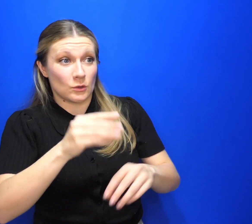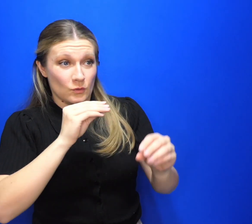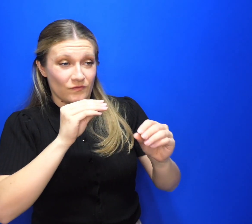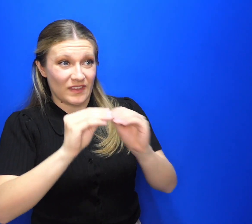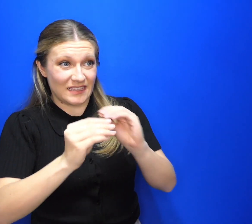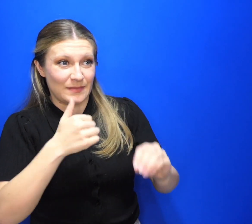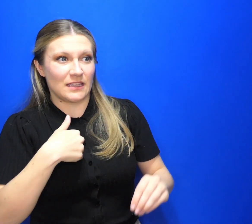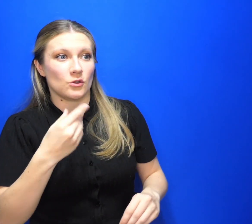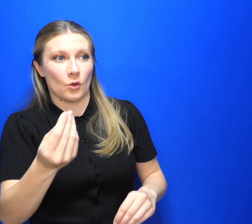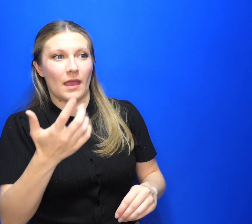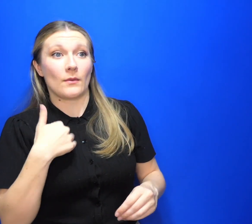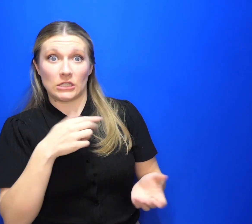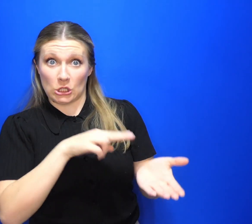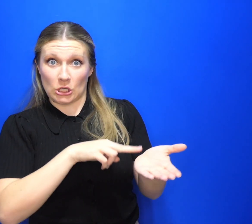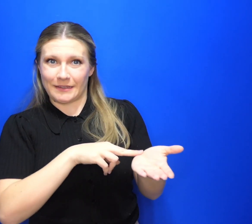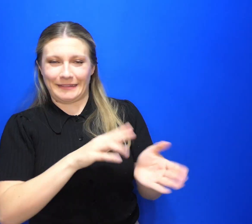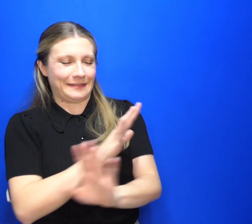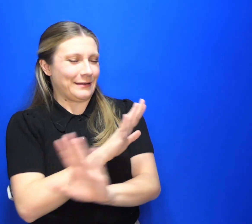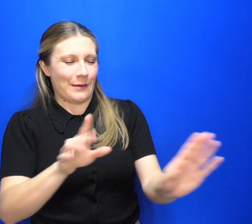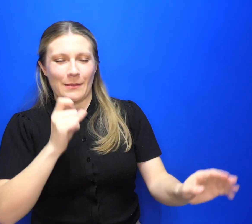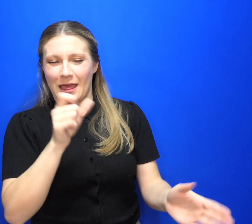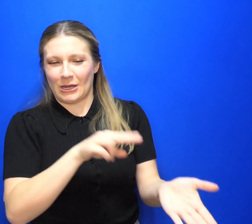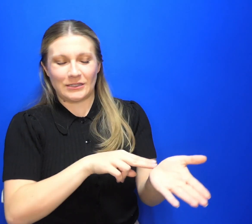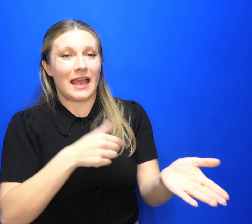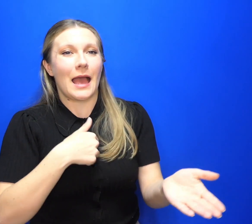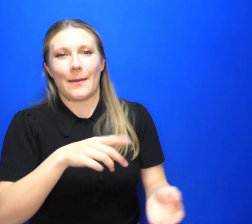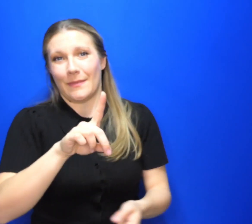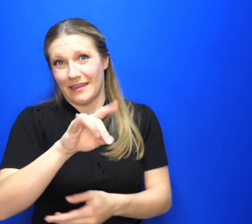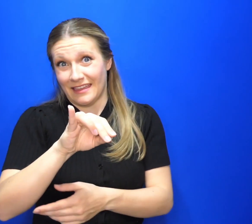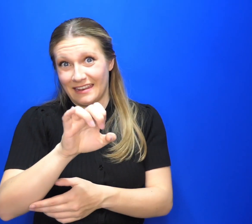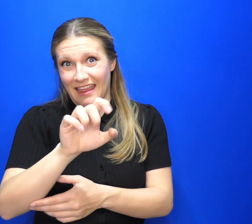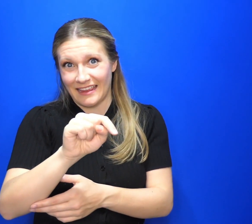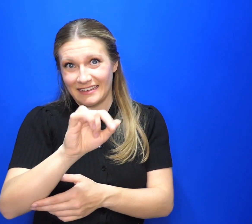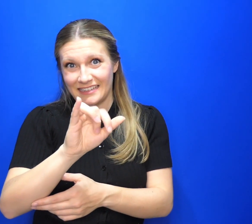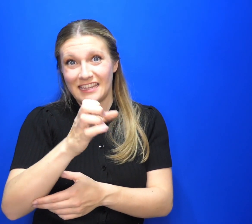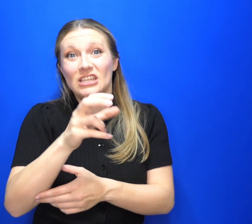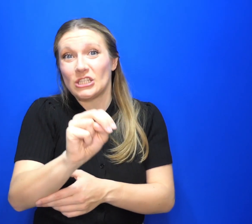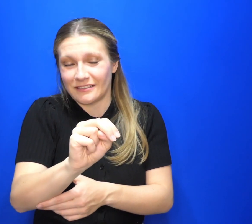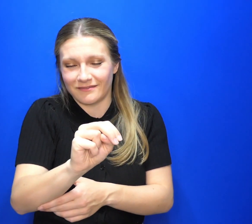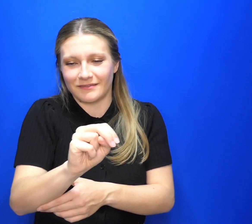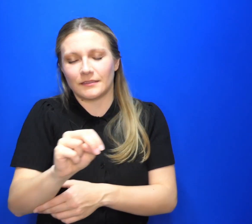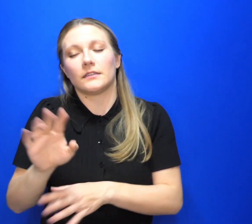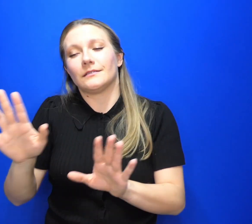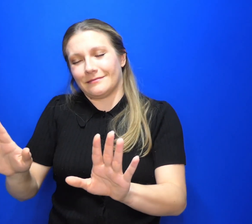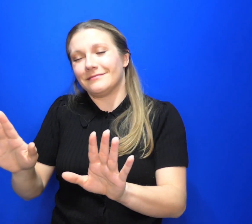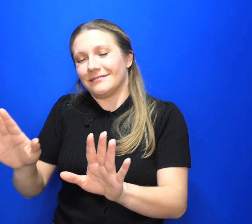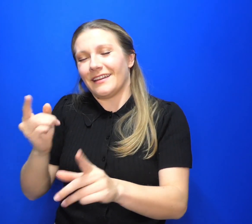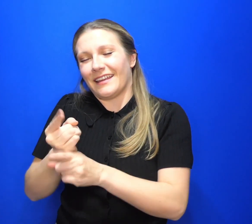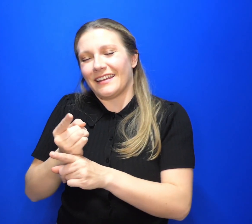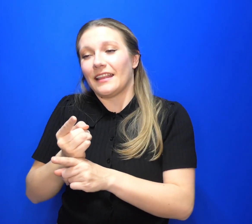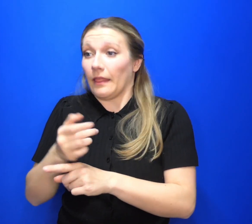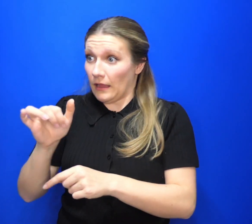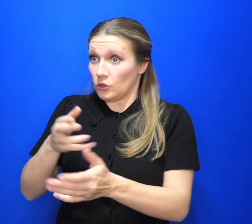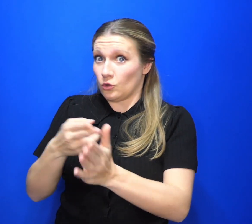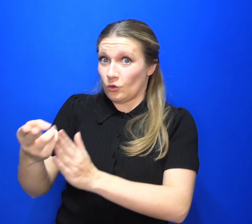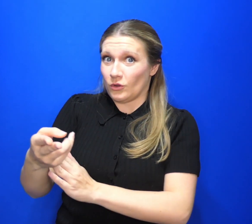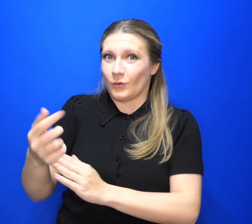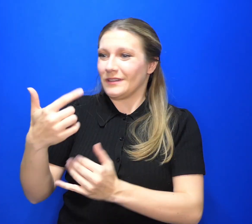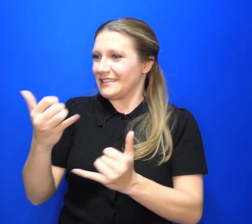a dietitian. So I misspoke. And there's the truth, right? Now we're still recording. She would stop me I misspoke one time in,